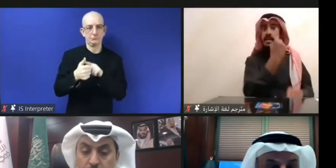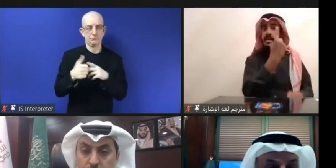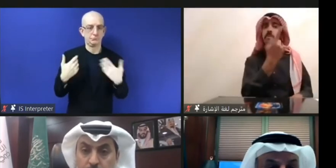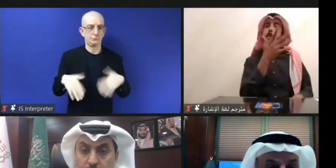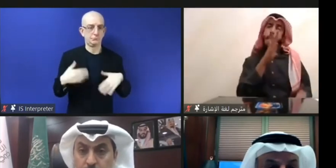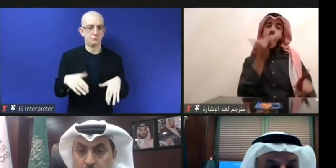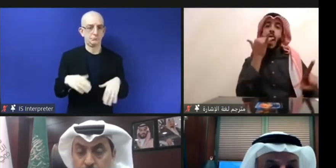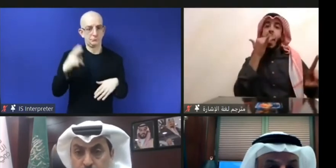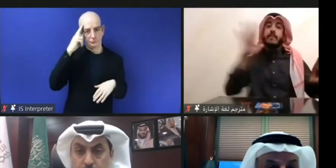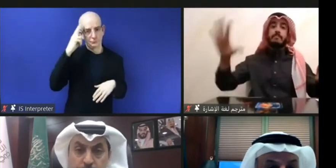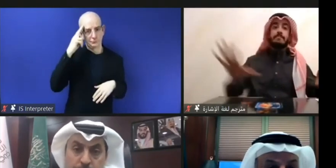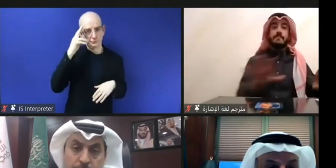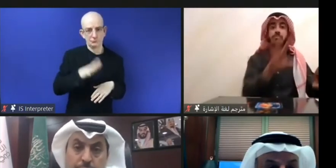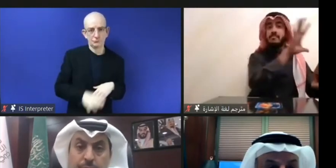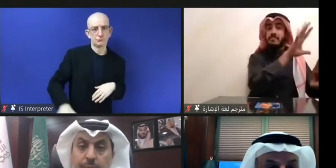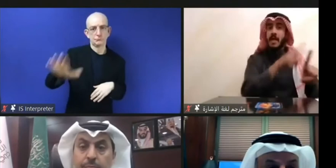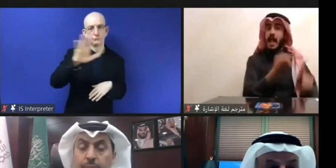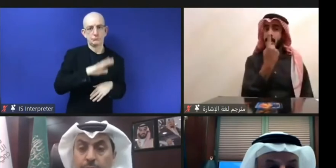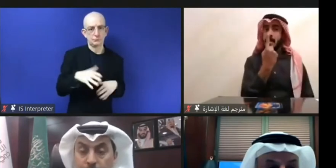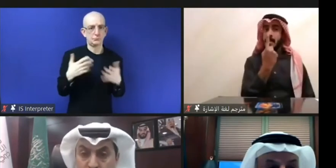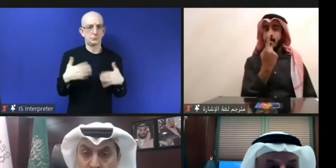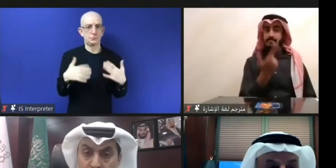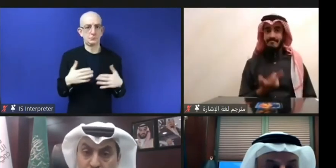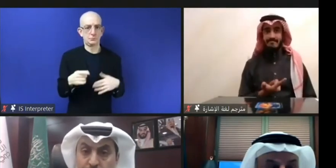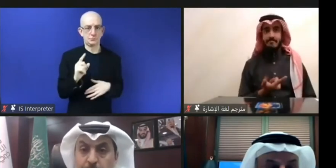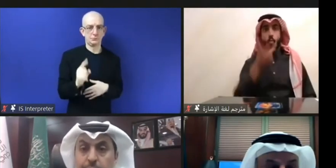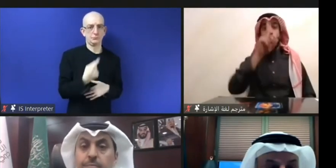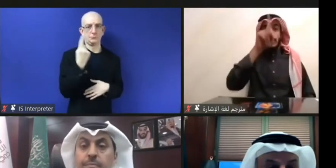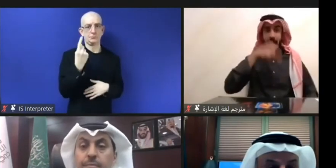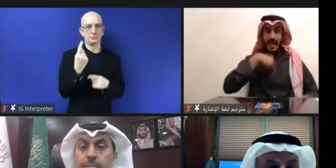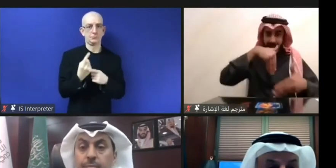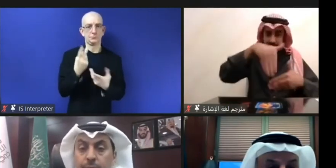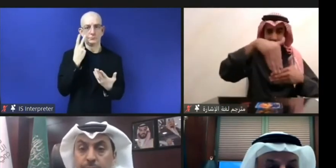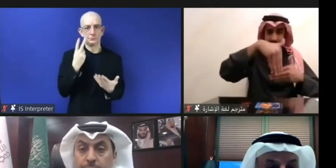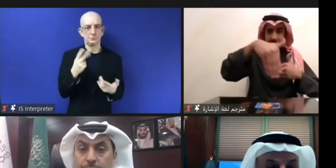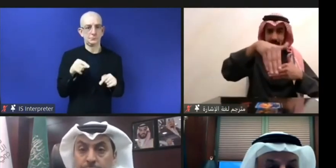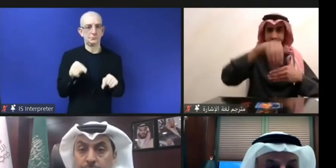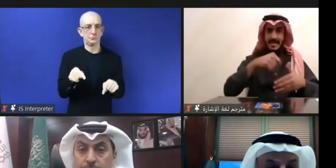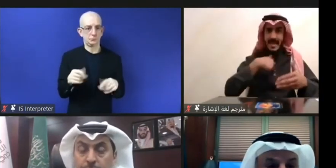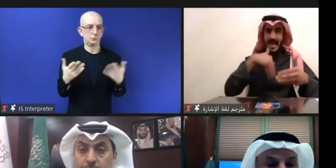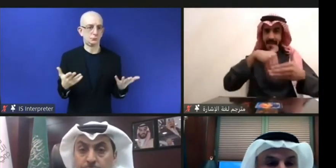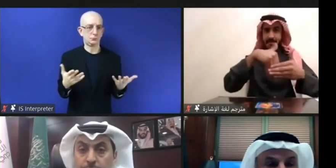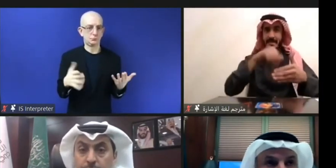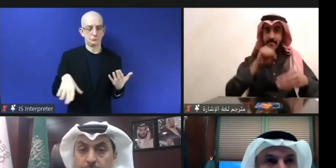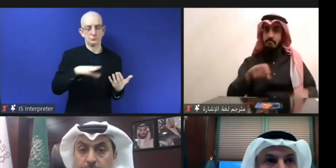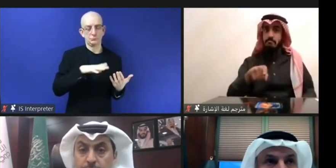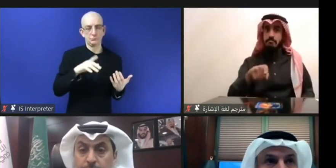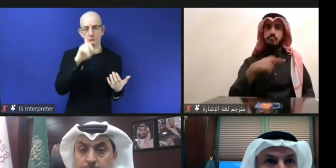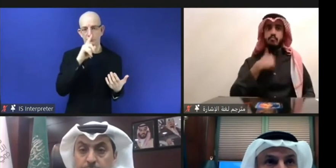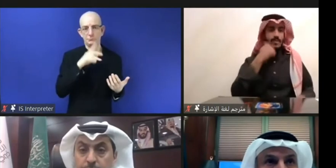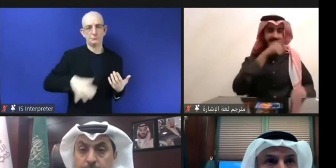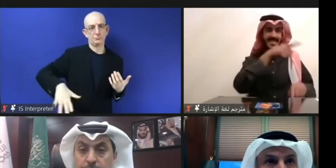And very soon, we're gonna transform this structure, which is the vice